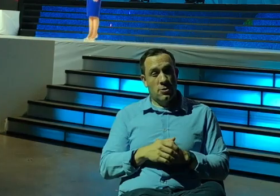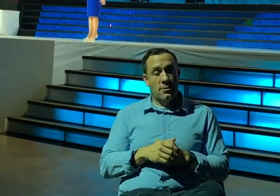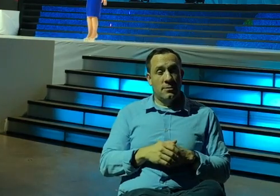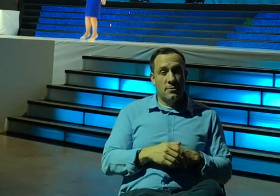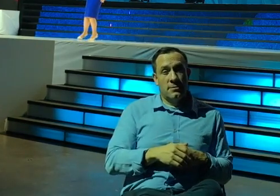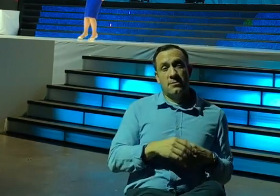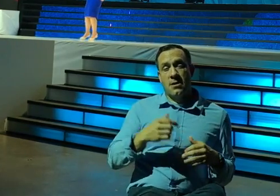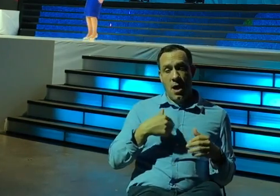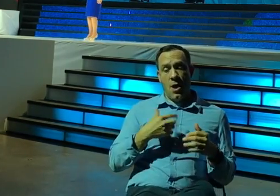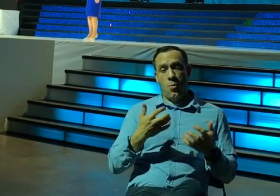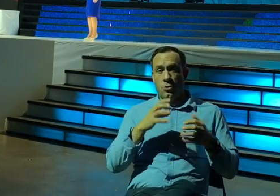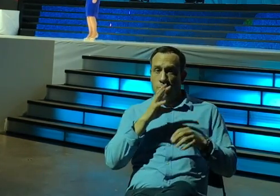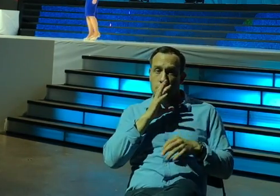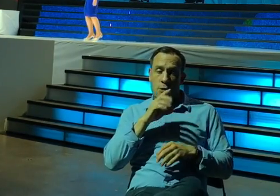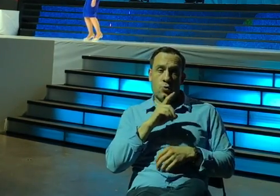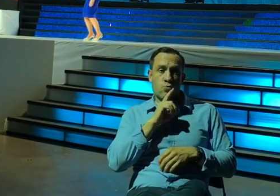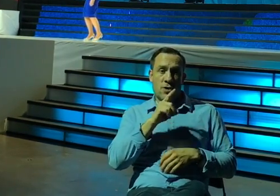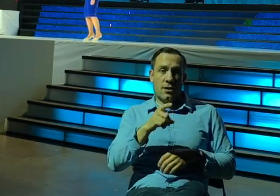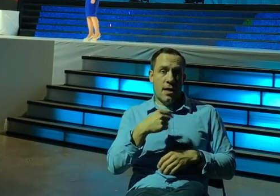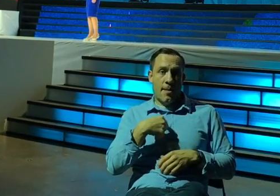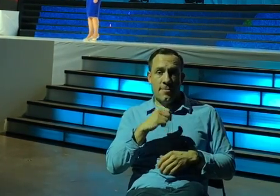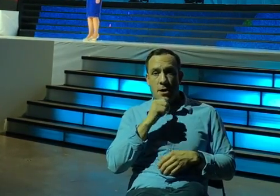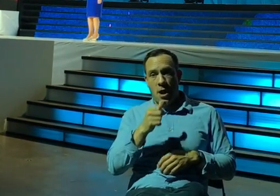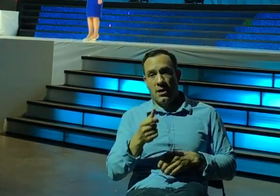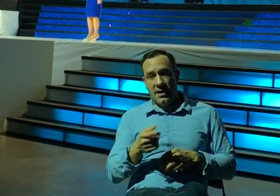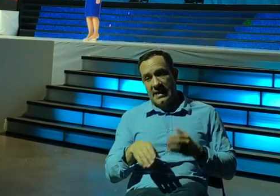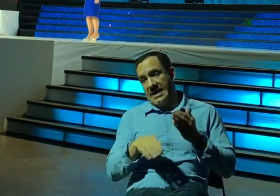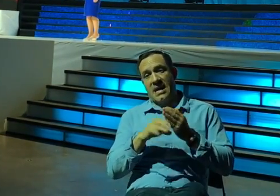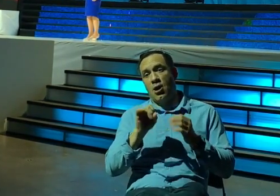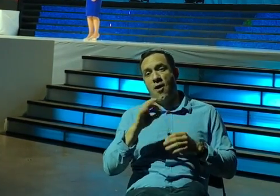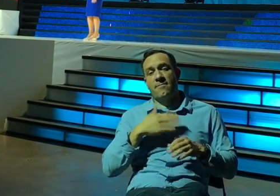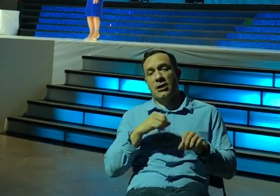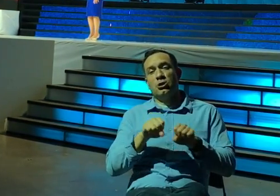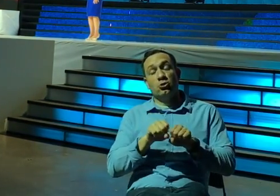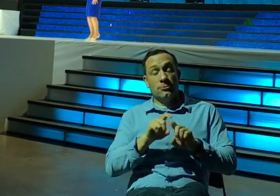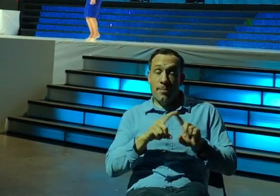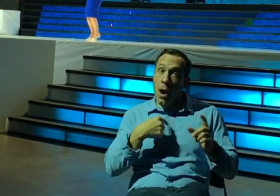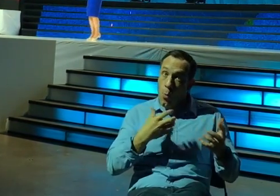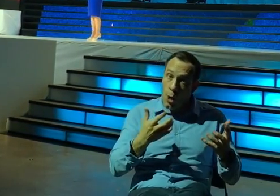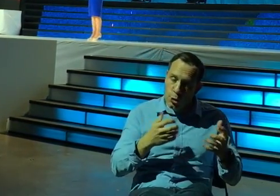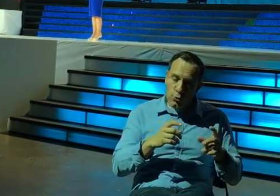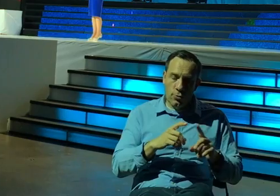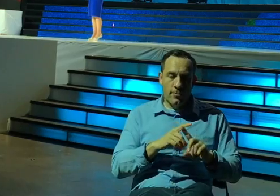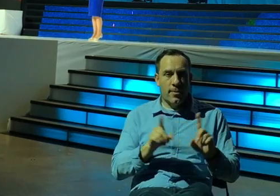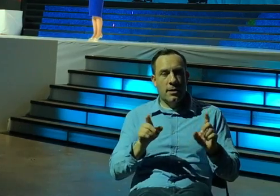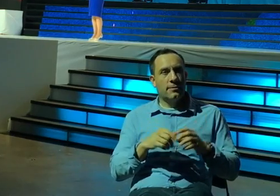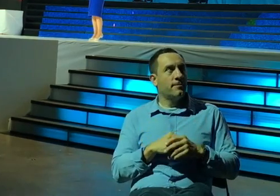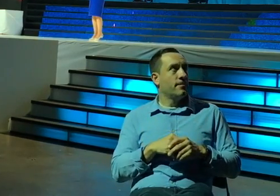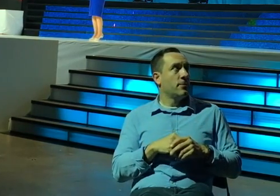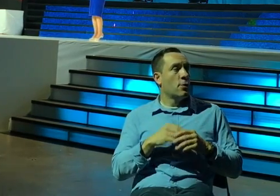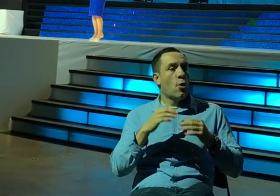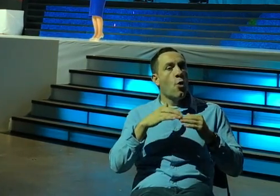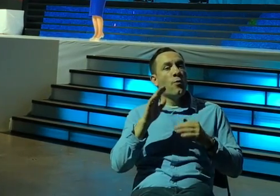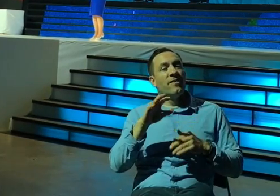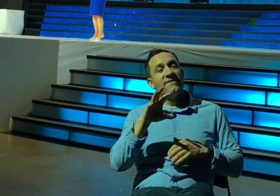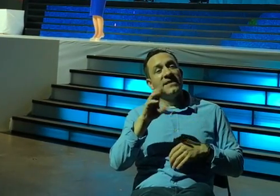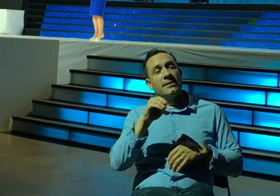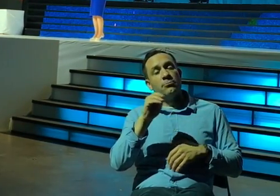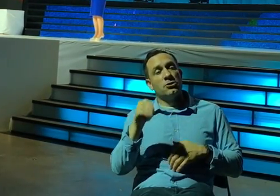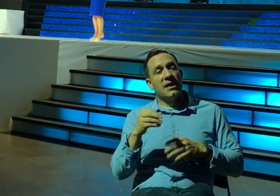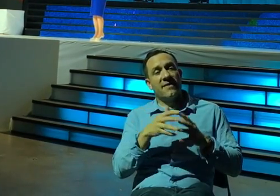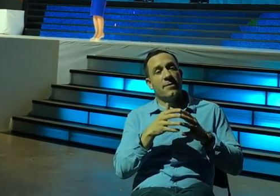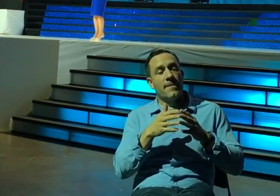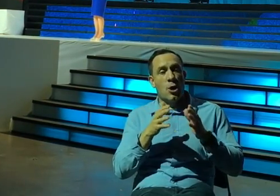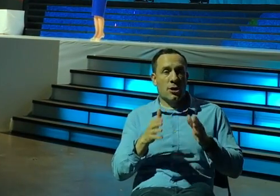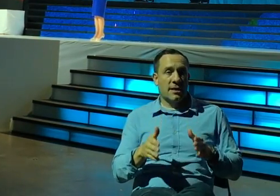and I'm not going to throw off my shoes, although I want to, believe me, to do that. Over 50% of